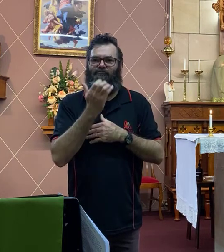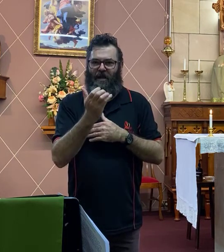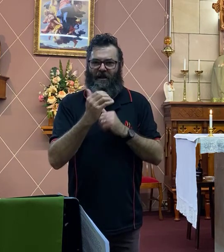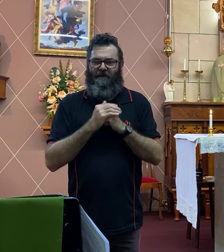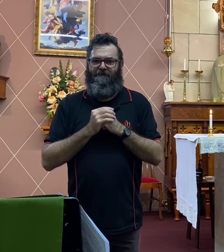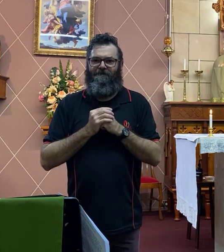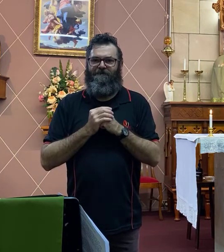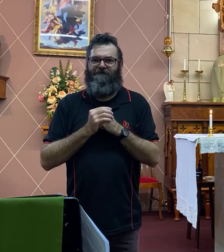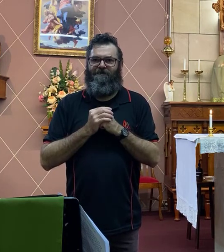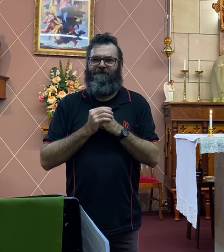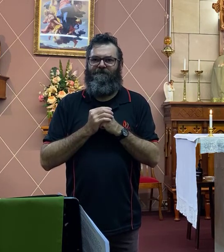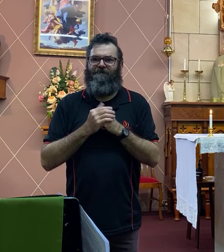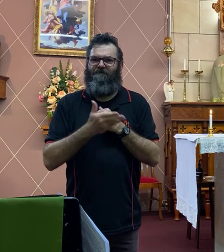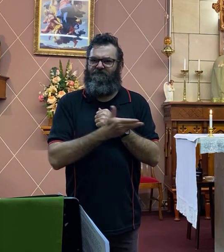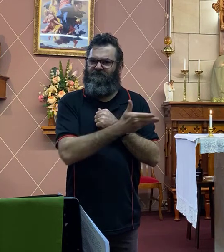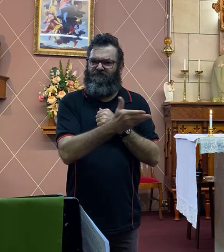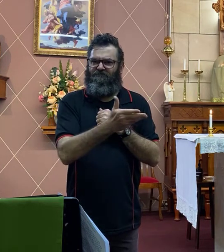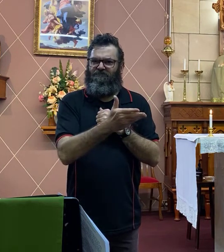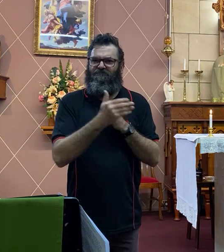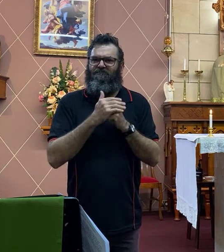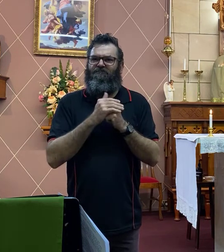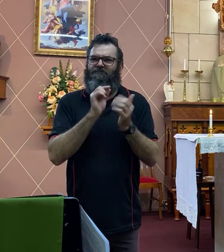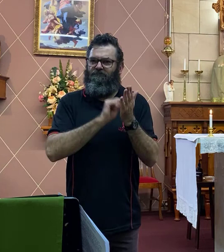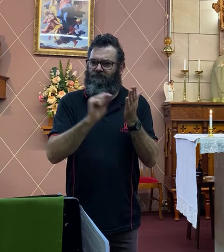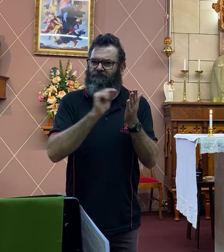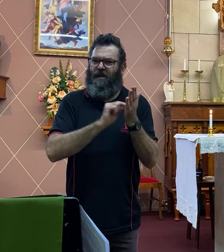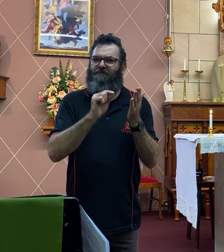scribes were the experts in the scriptures.